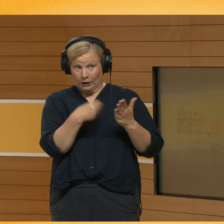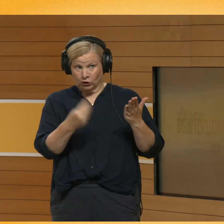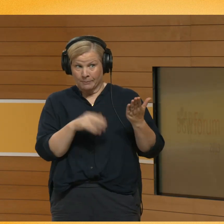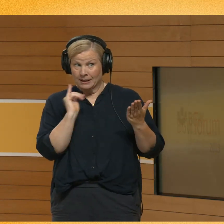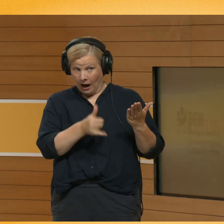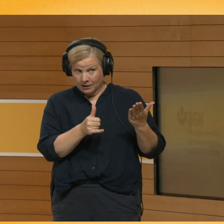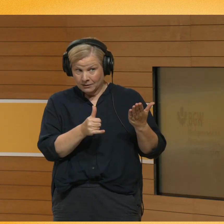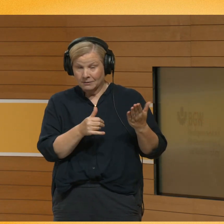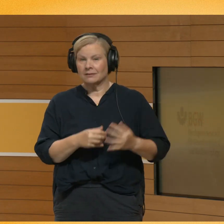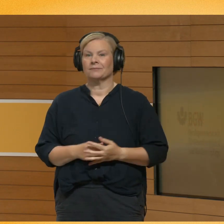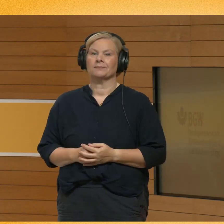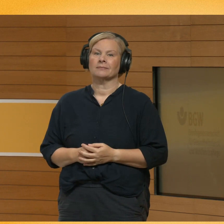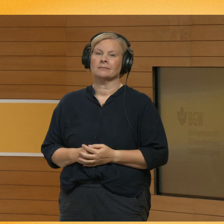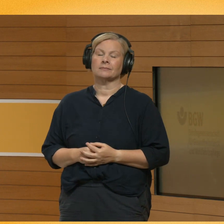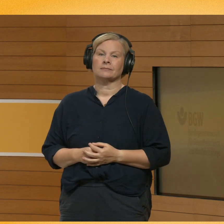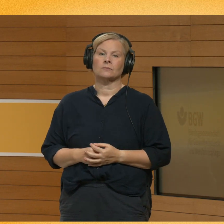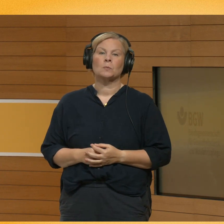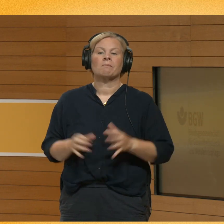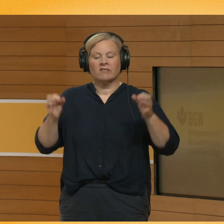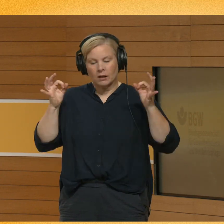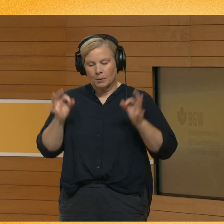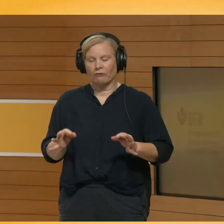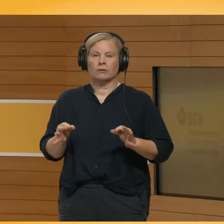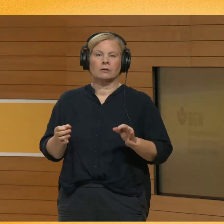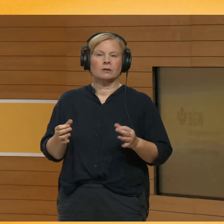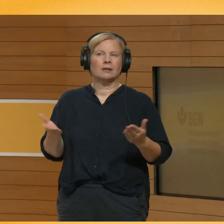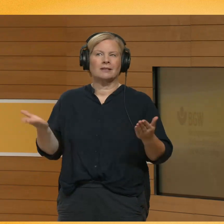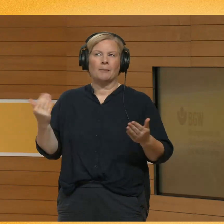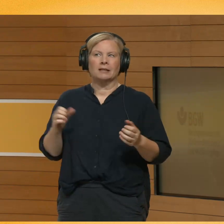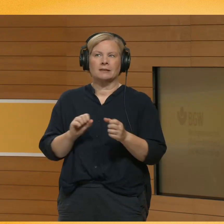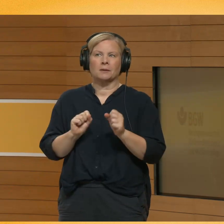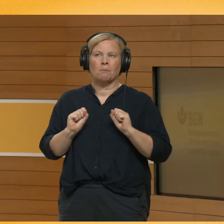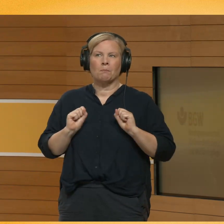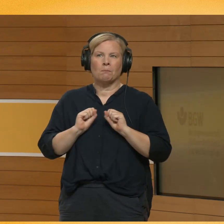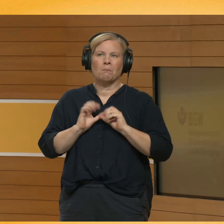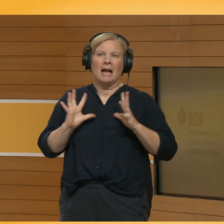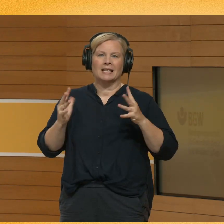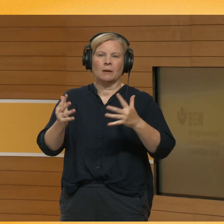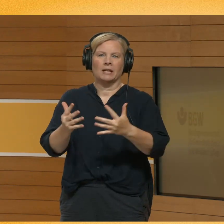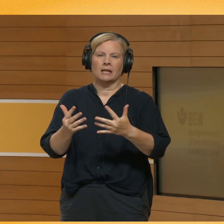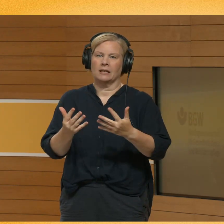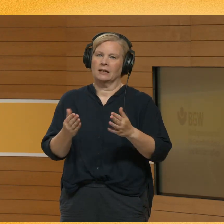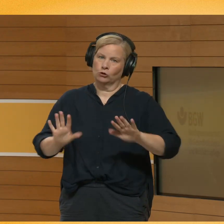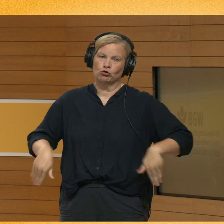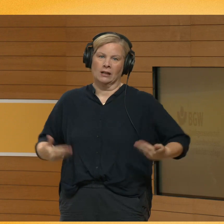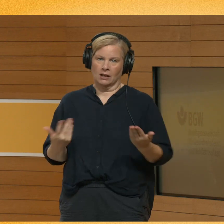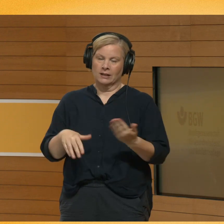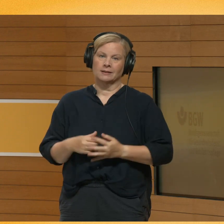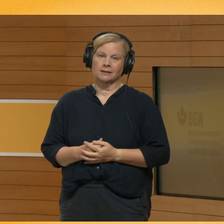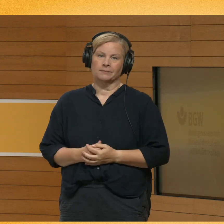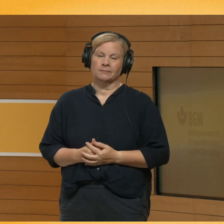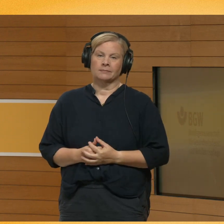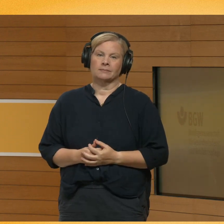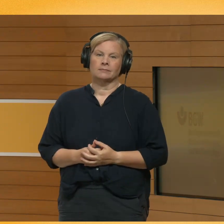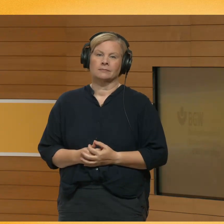about to start. So I would now be interested in how was the participation communicated to the staff,